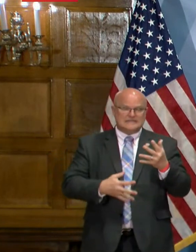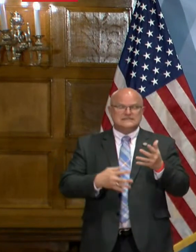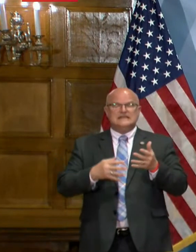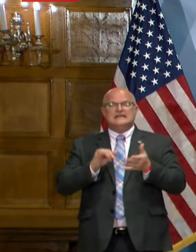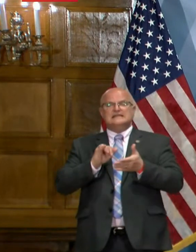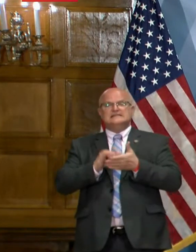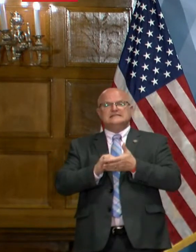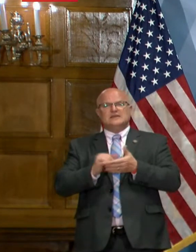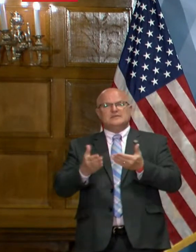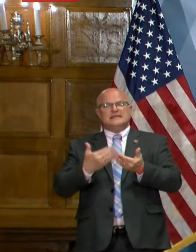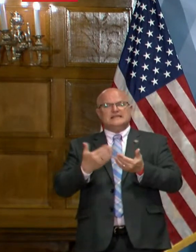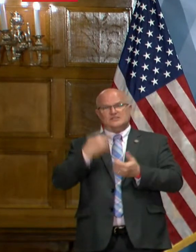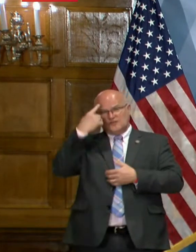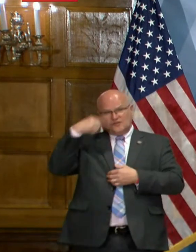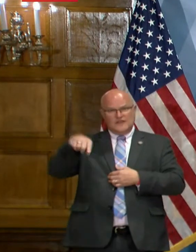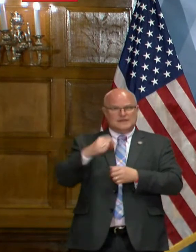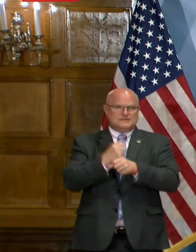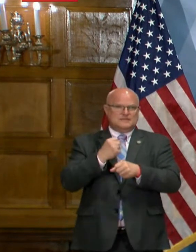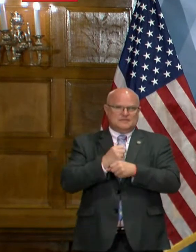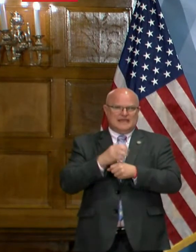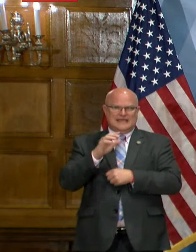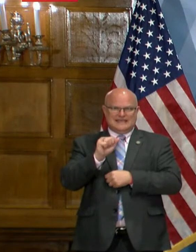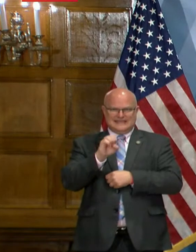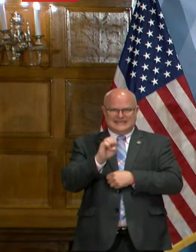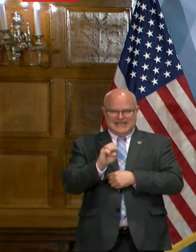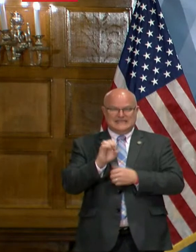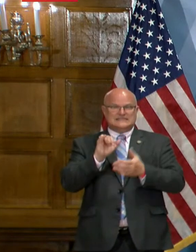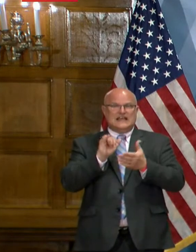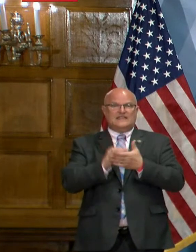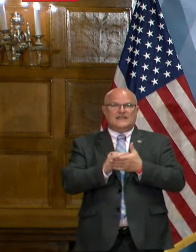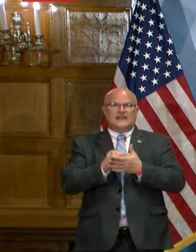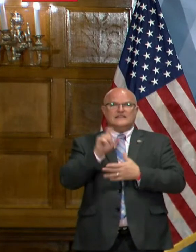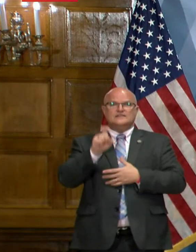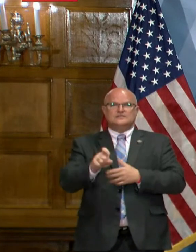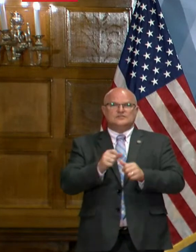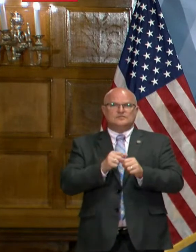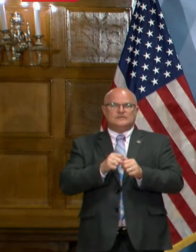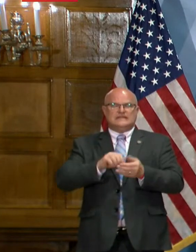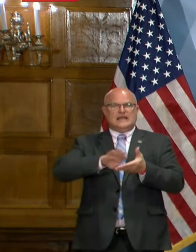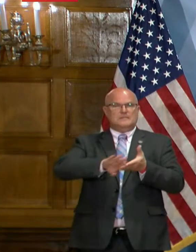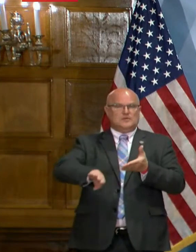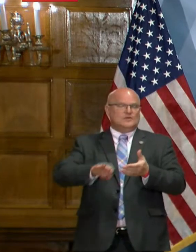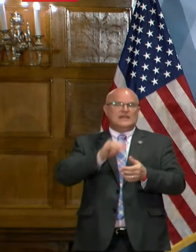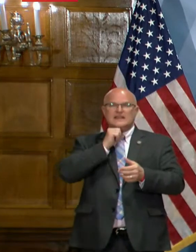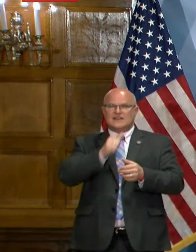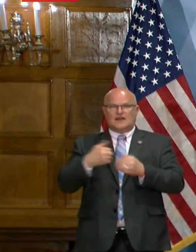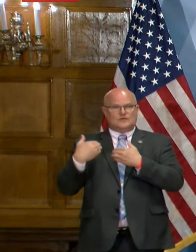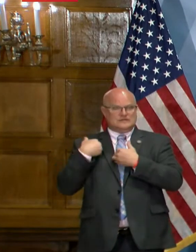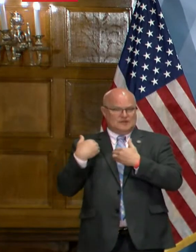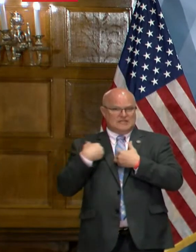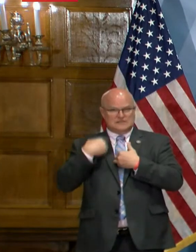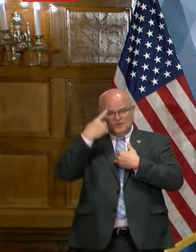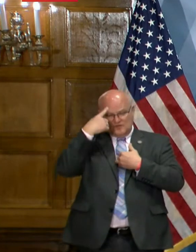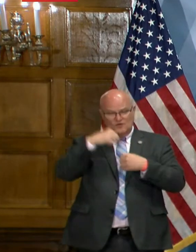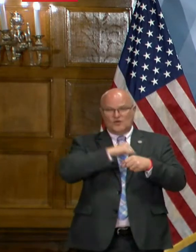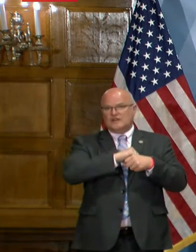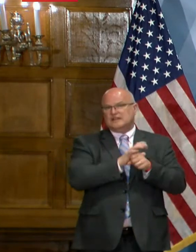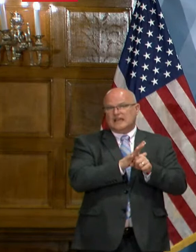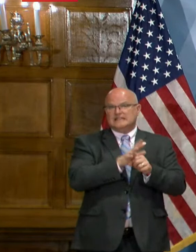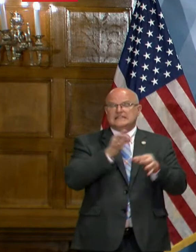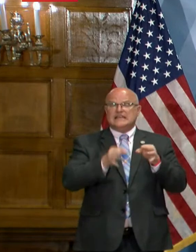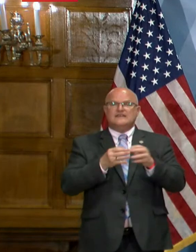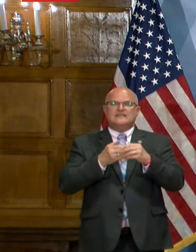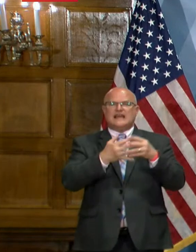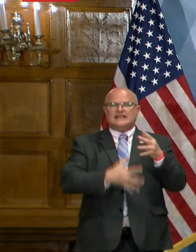just that it would be easier for them to make the case that they should be immune and not have any liability if